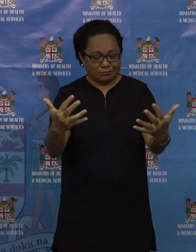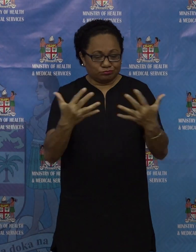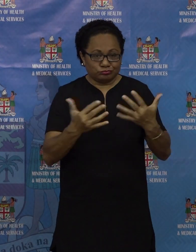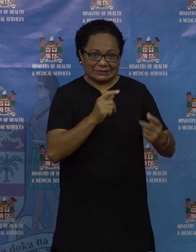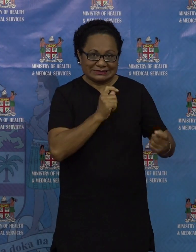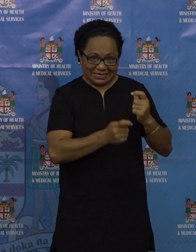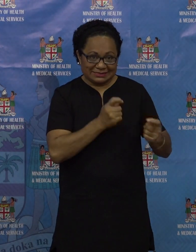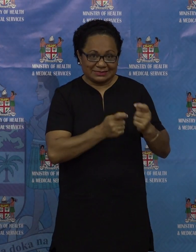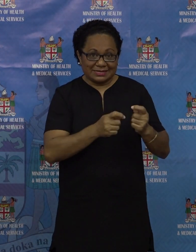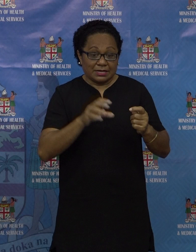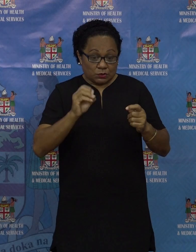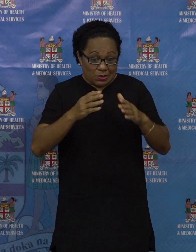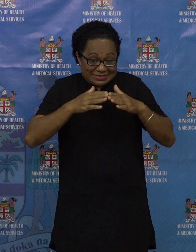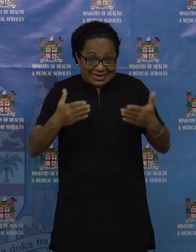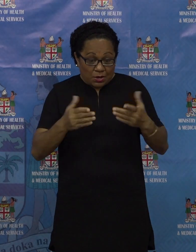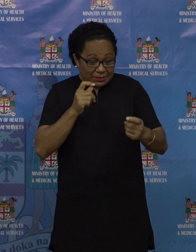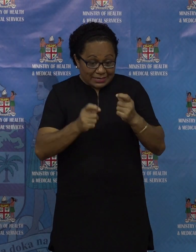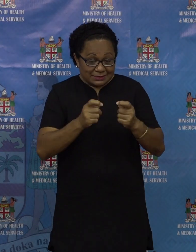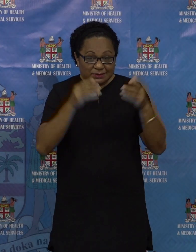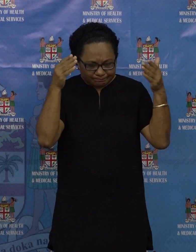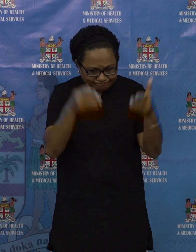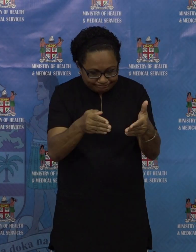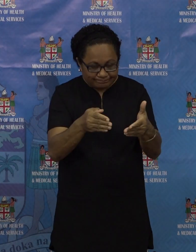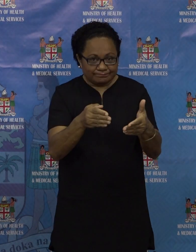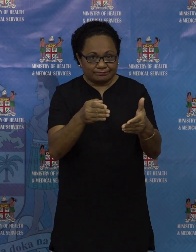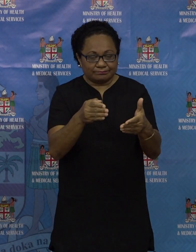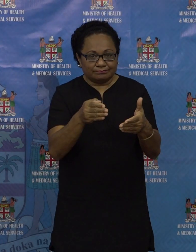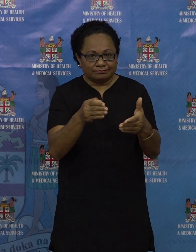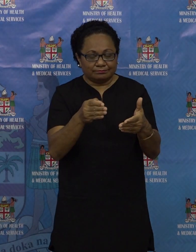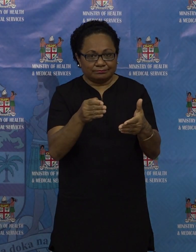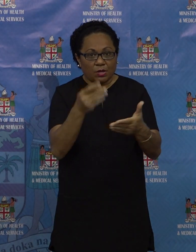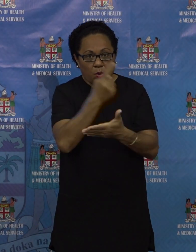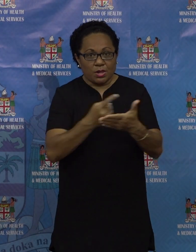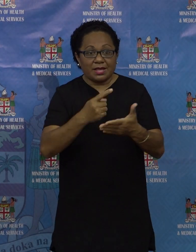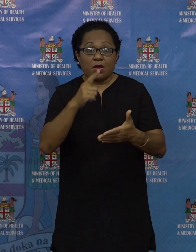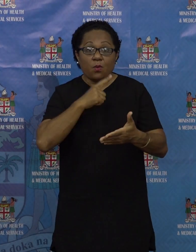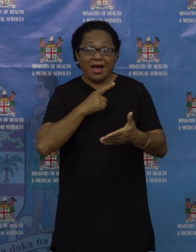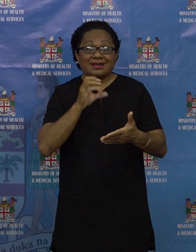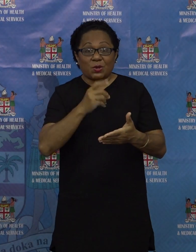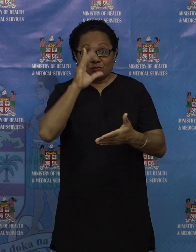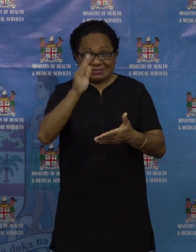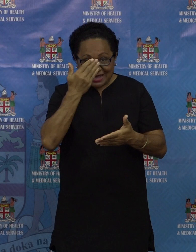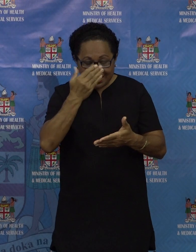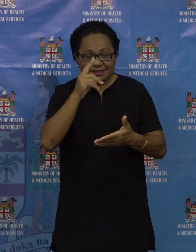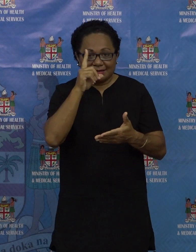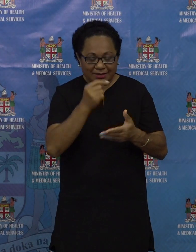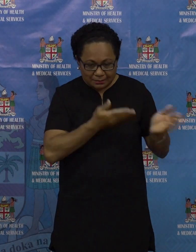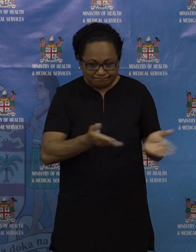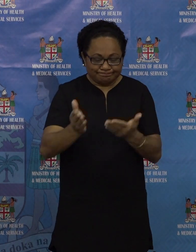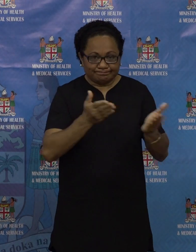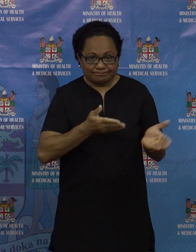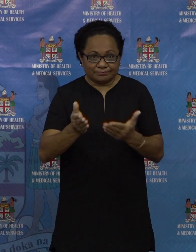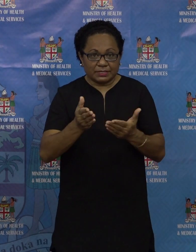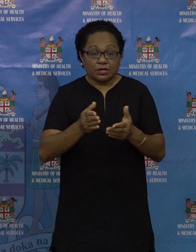This includes being more targeted with our testing so that we can provide rapid turnaround results for those most